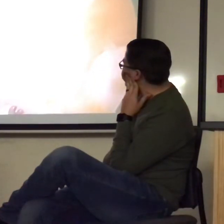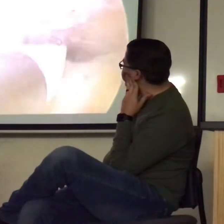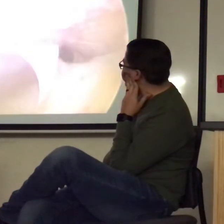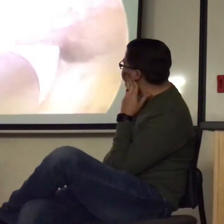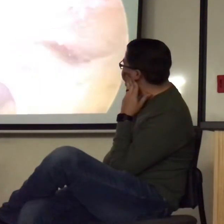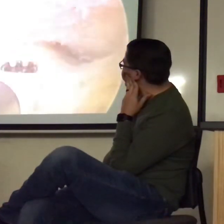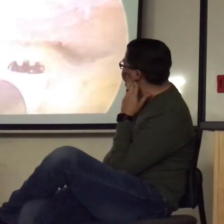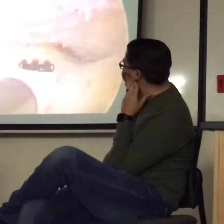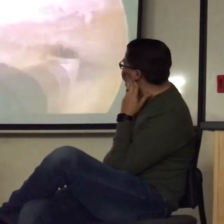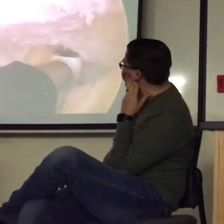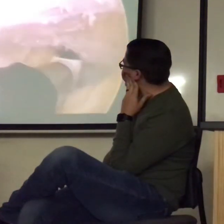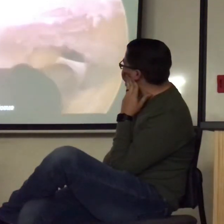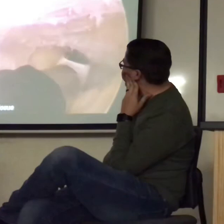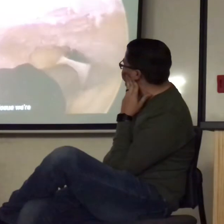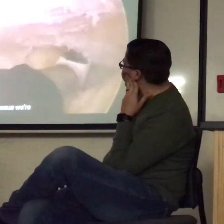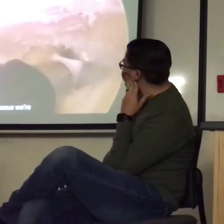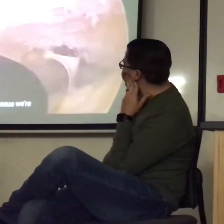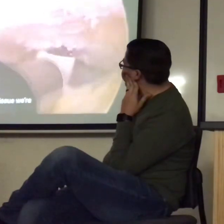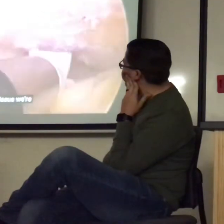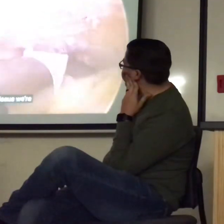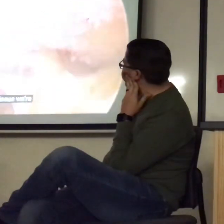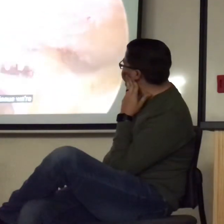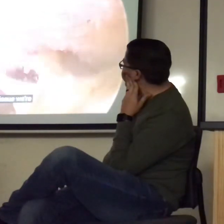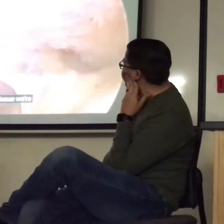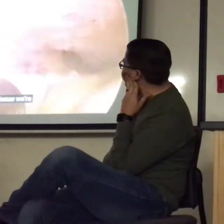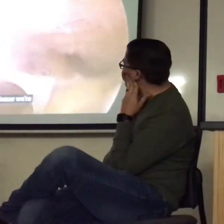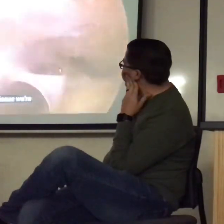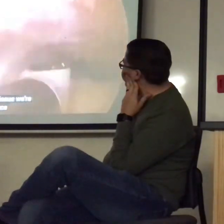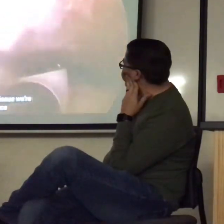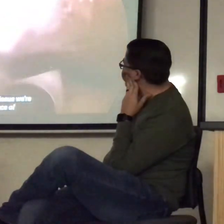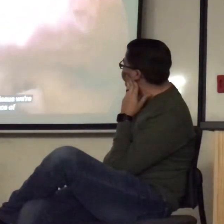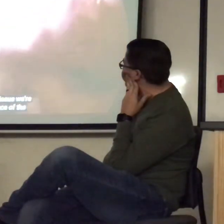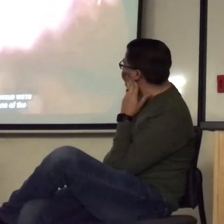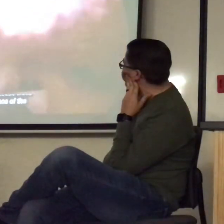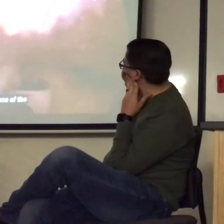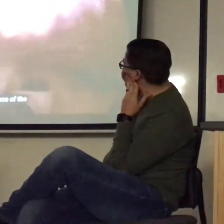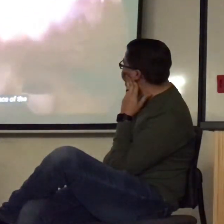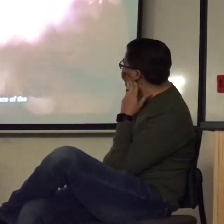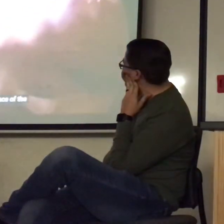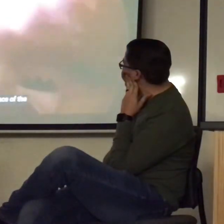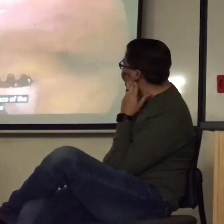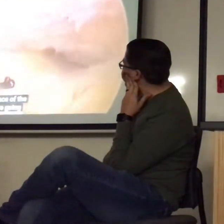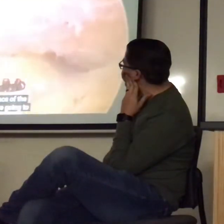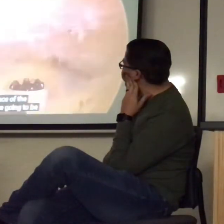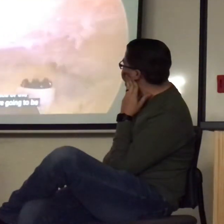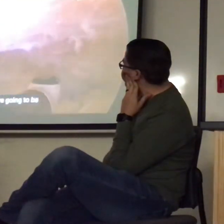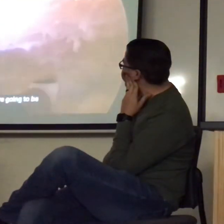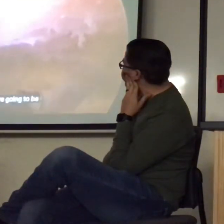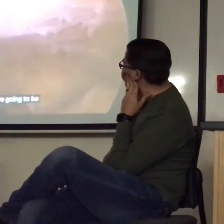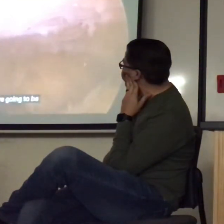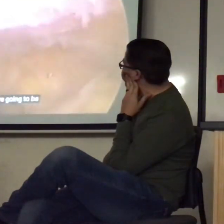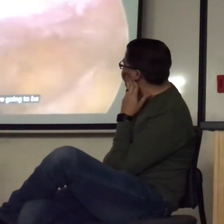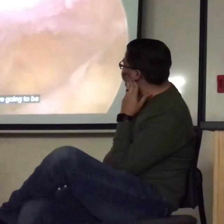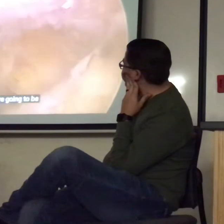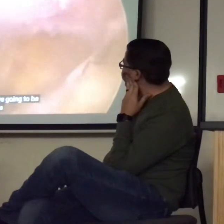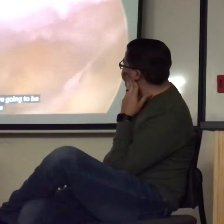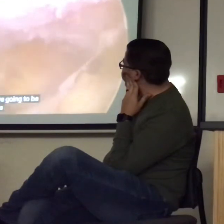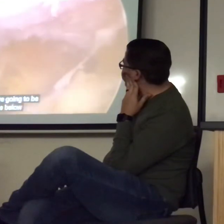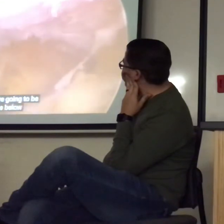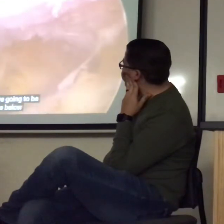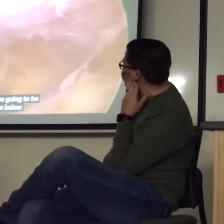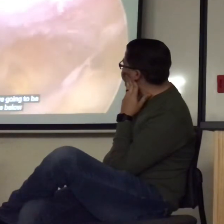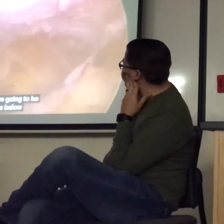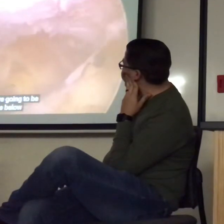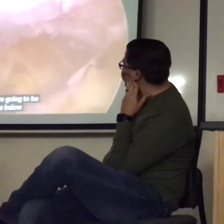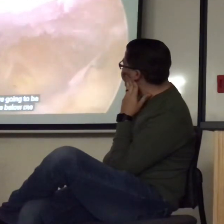Once we remove the soft tissue, we're able to see the undersurface of the coracoid. This is where we're going to be putting our tightrope